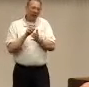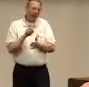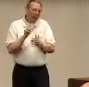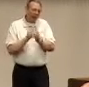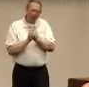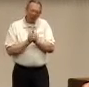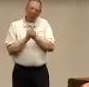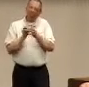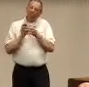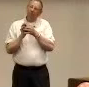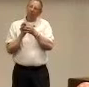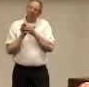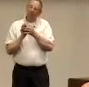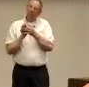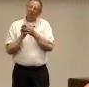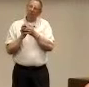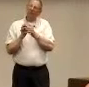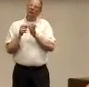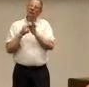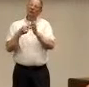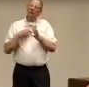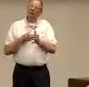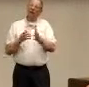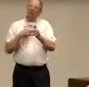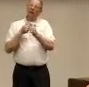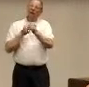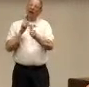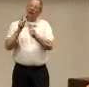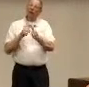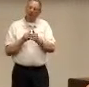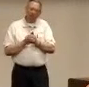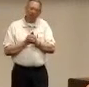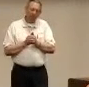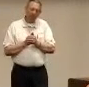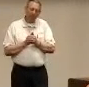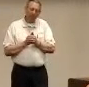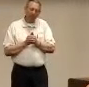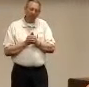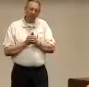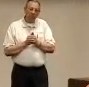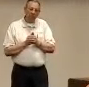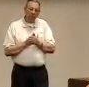and our devotional time with one another. And then show us the way, and we'll follow you.